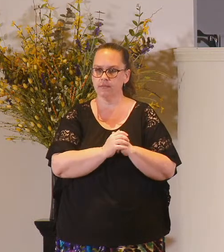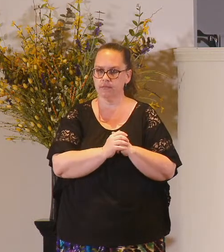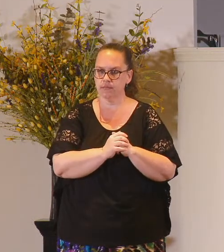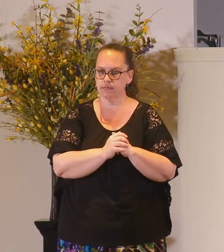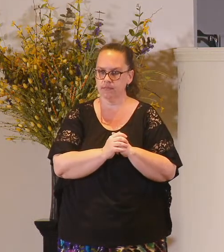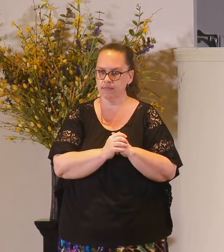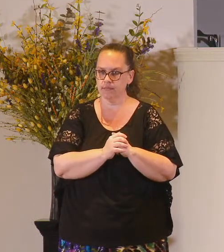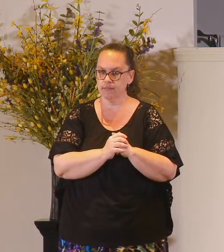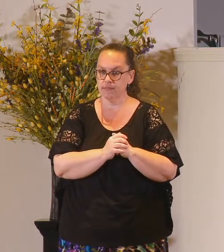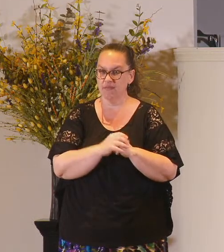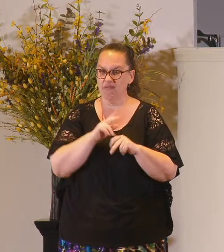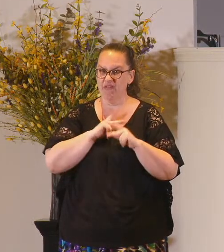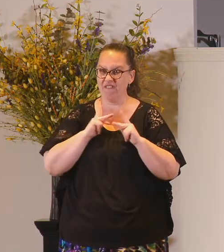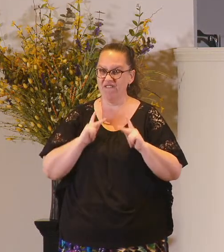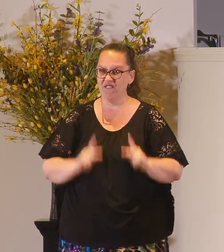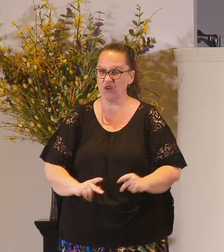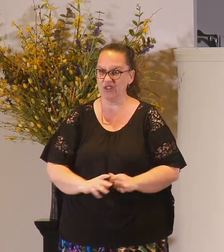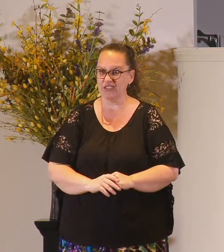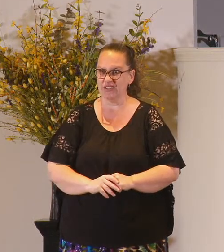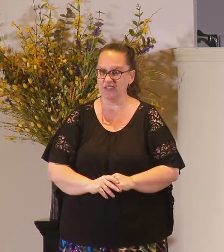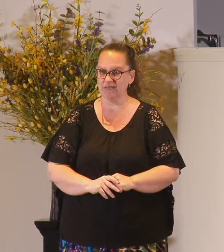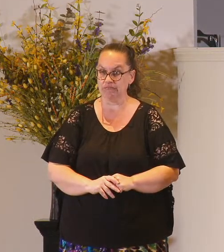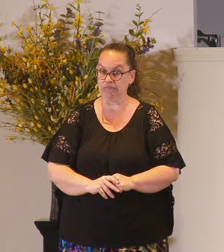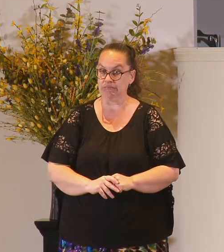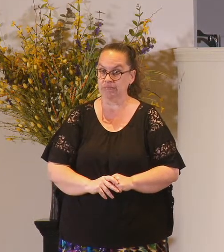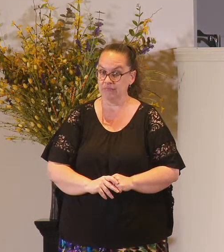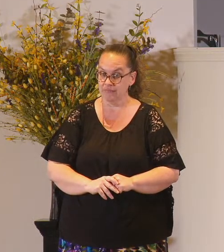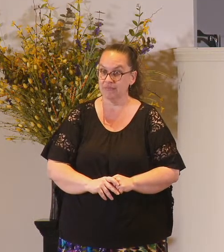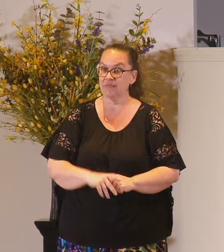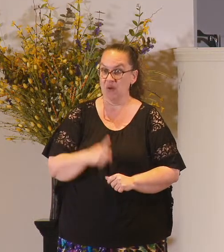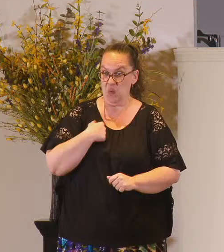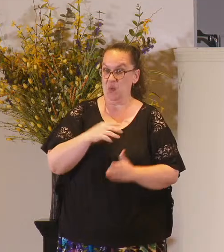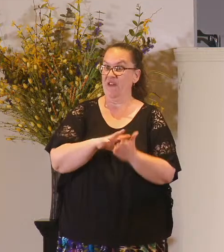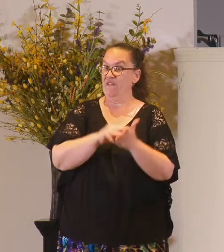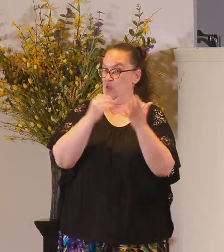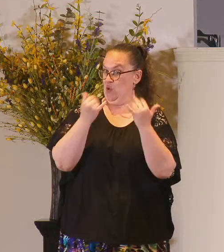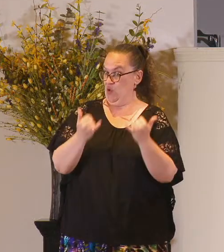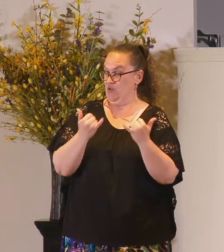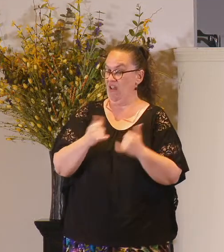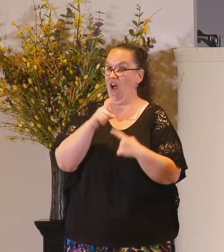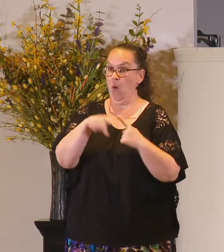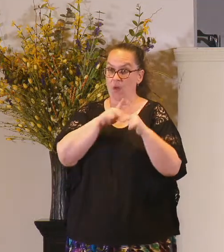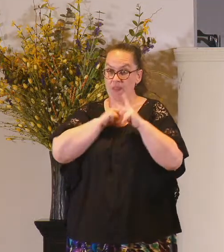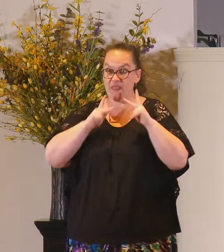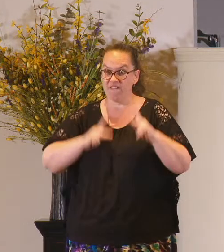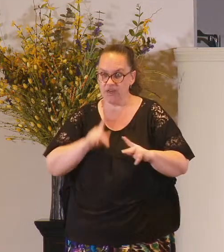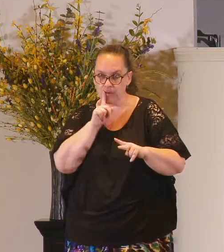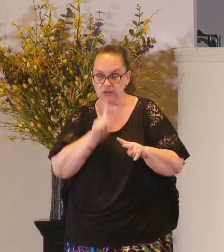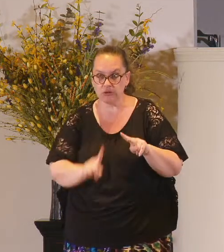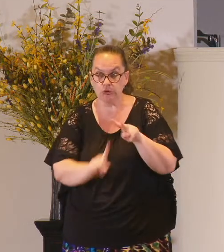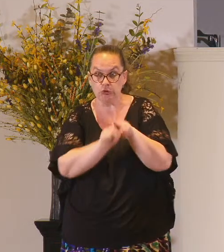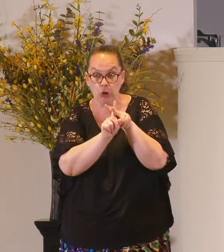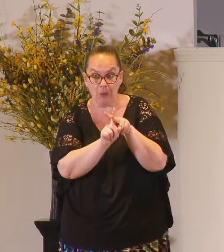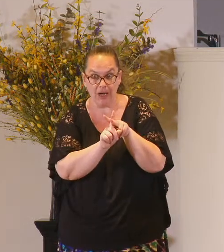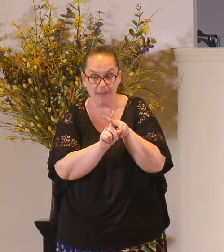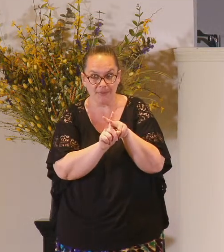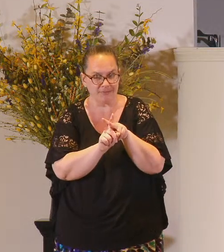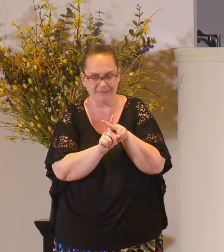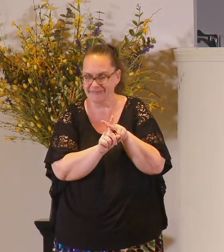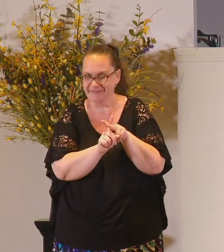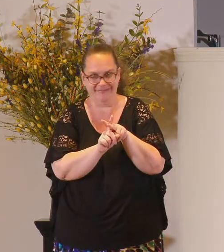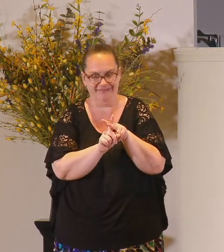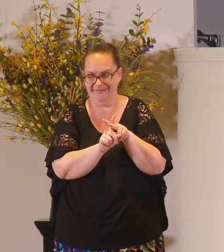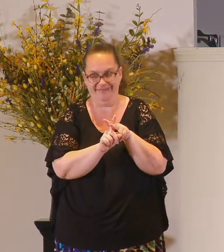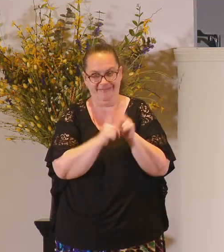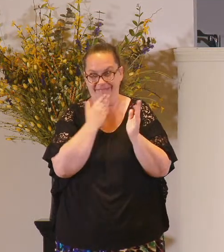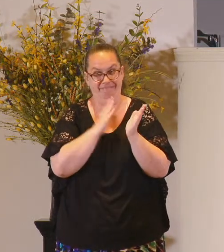pesky Pharisees. And we've kind of learned by now that when the Pharisees show up, nothing good is